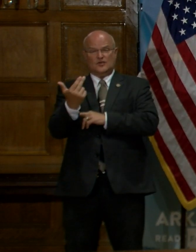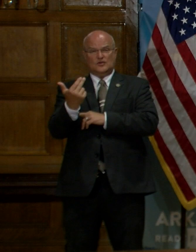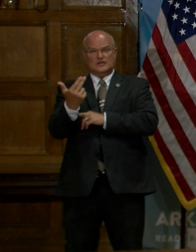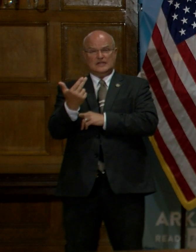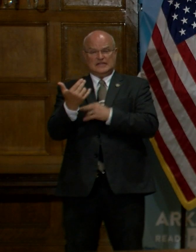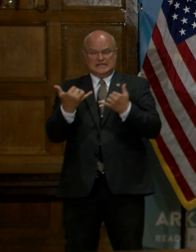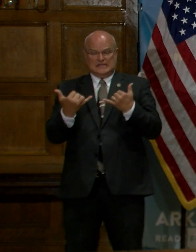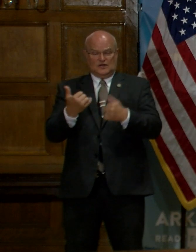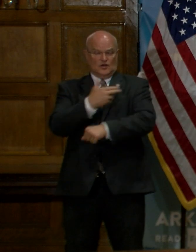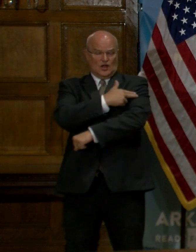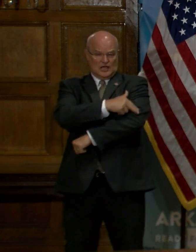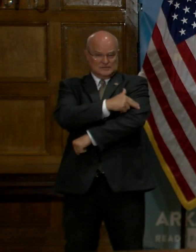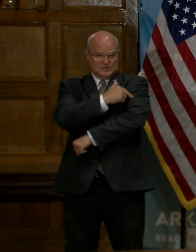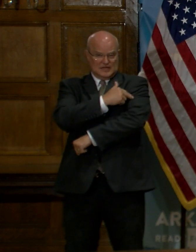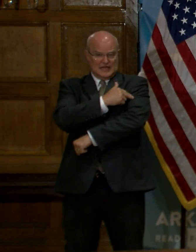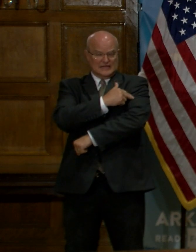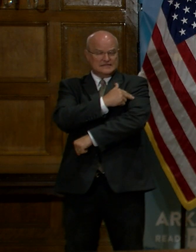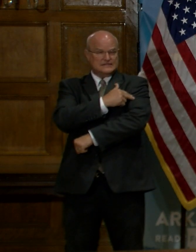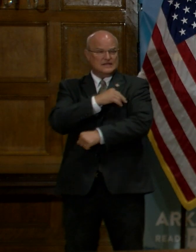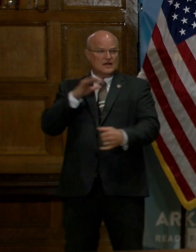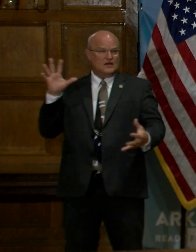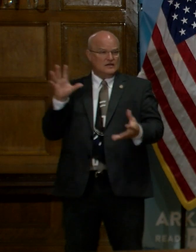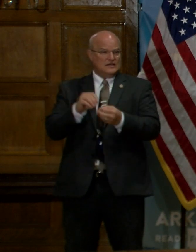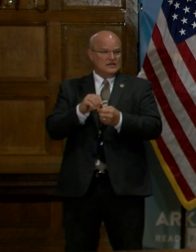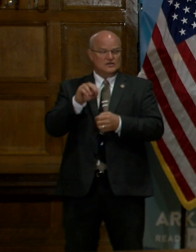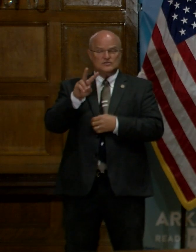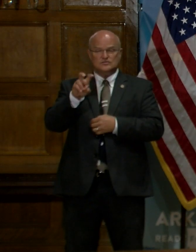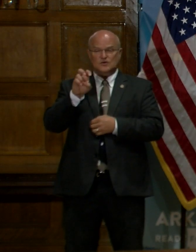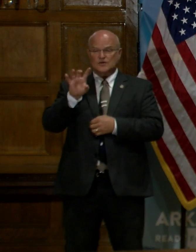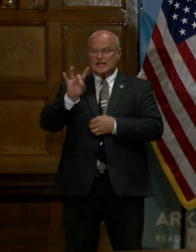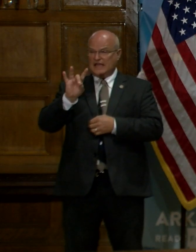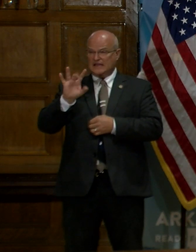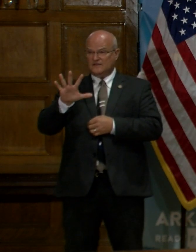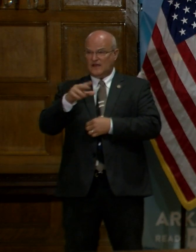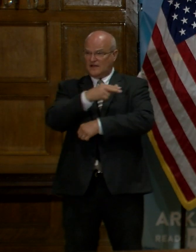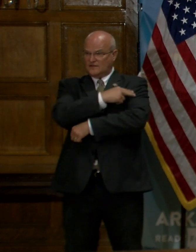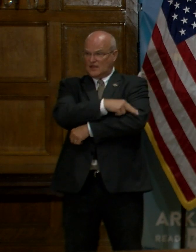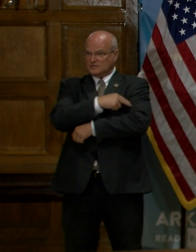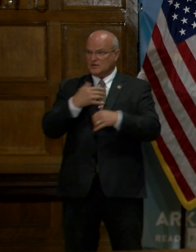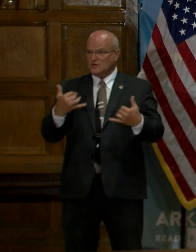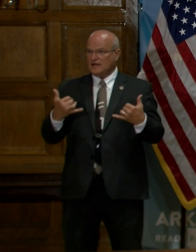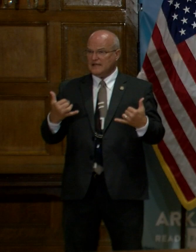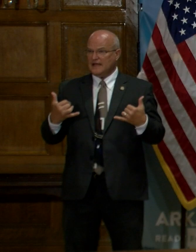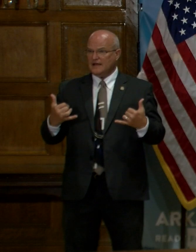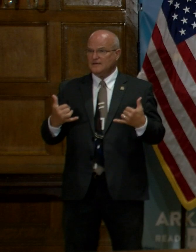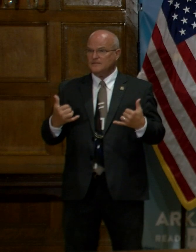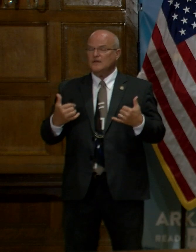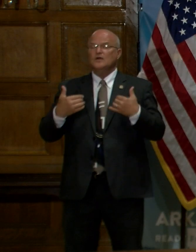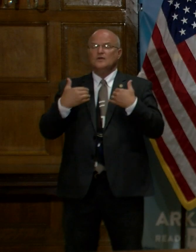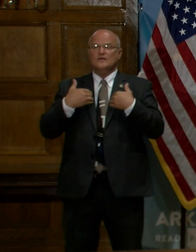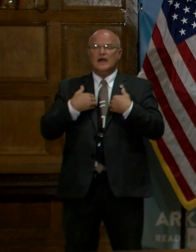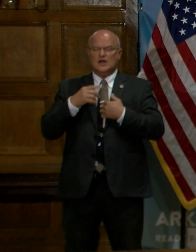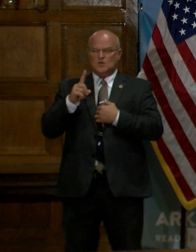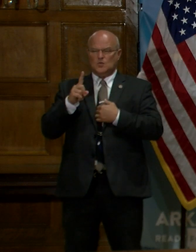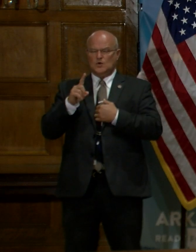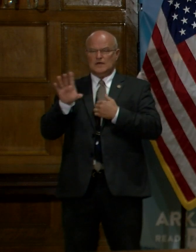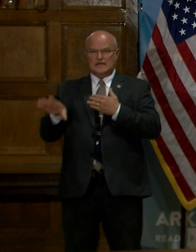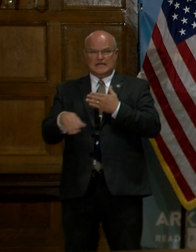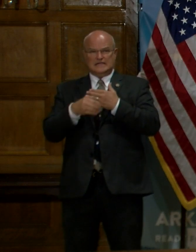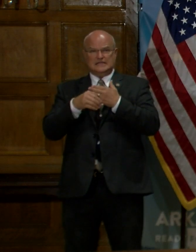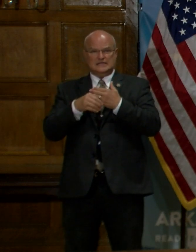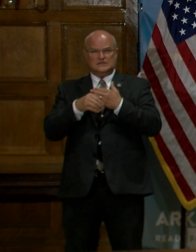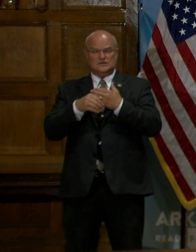in our currently hospitalized, so we have 285 currently hospitalized. We've had one